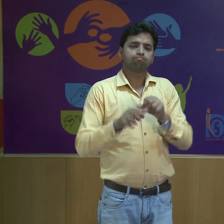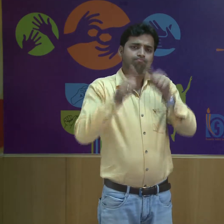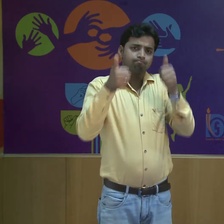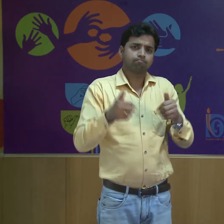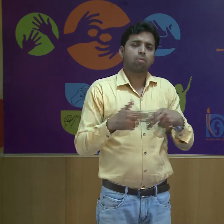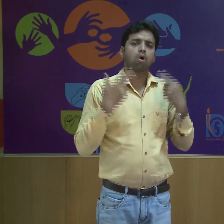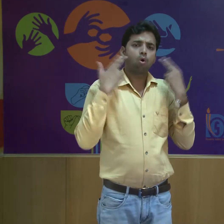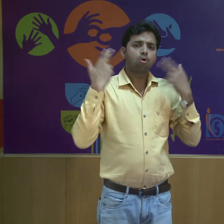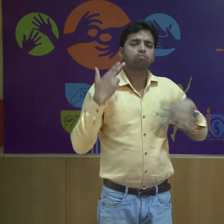people.